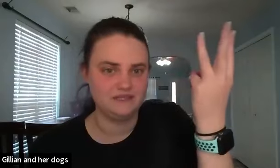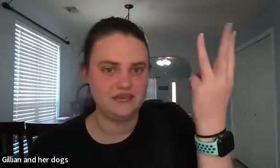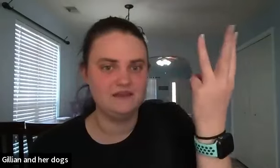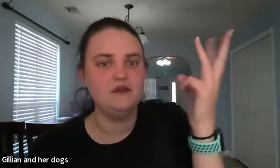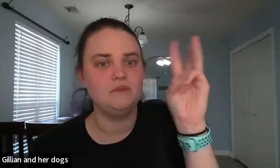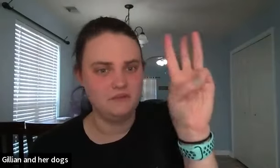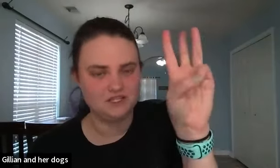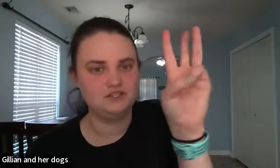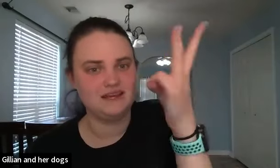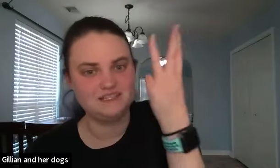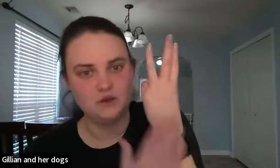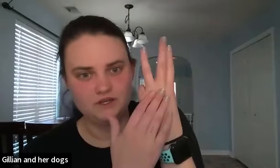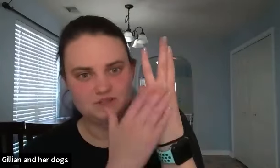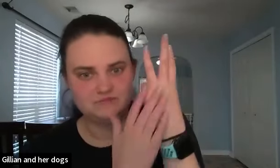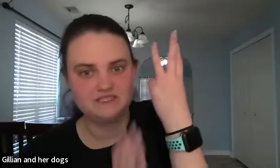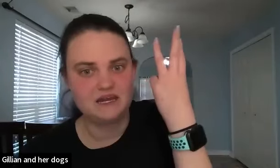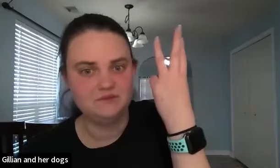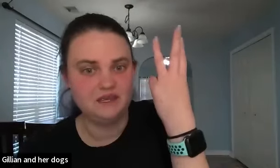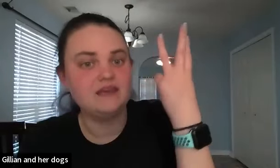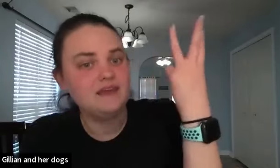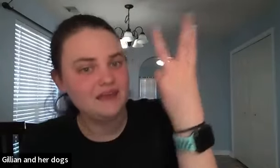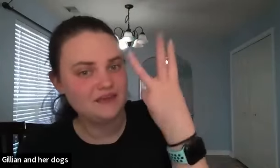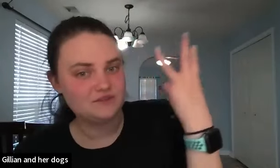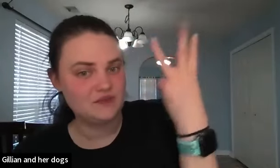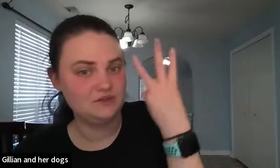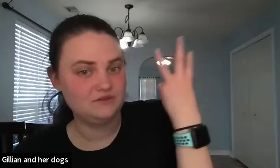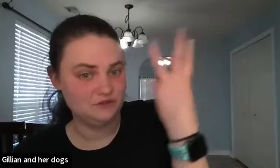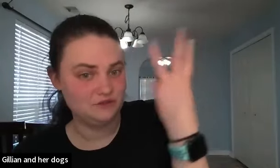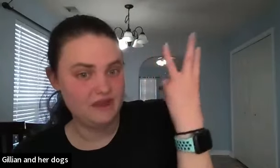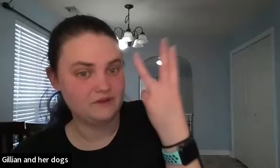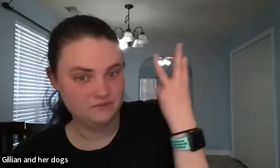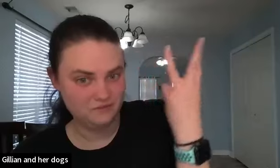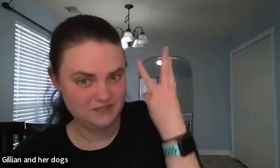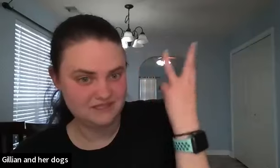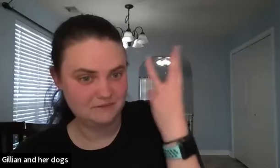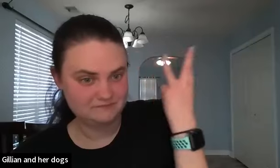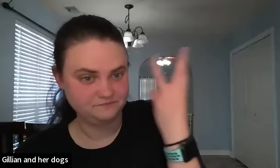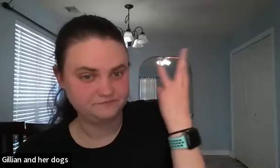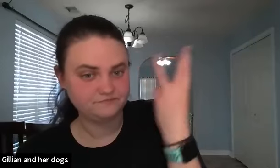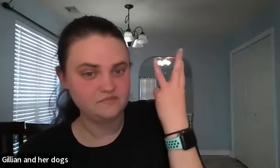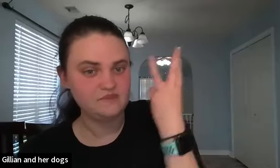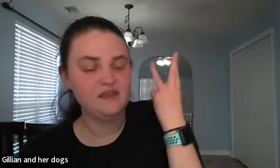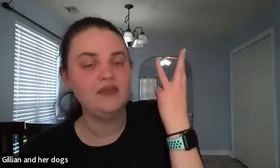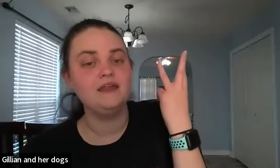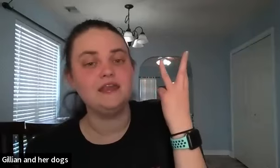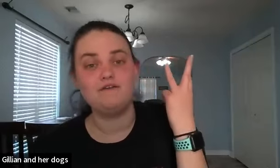Wednesday, but I'm making sure you guys know which side I'm doing it. So then you circle that one, Wednesday. Now